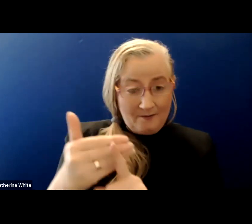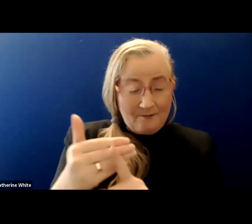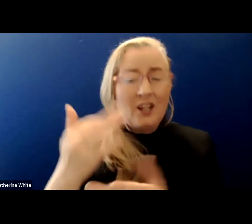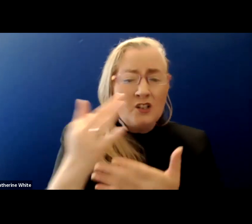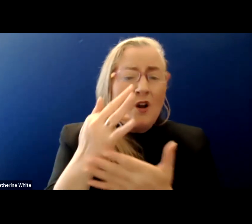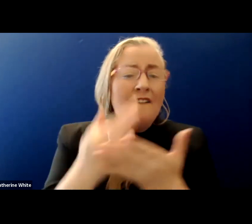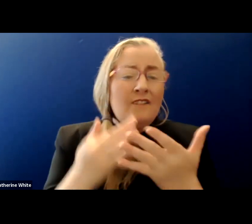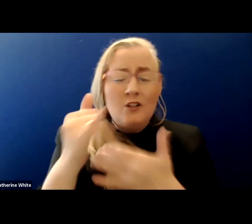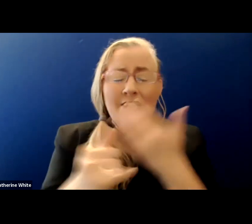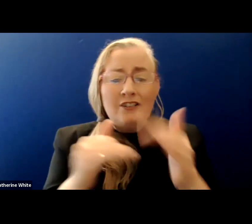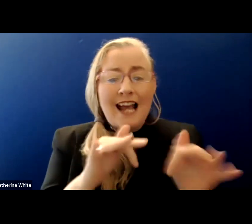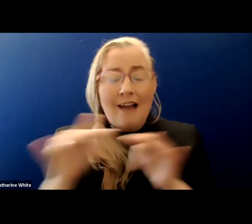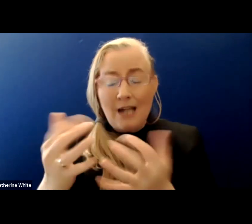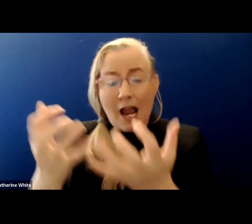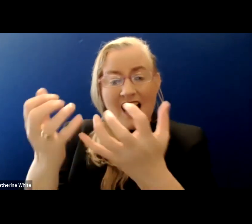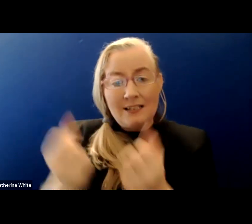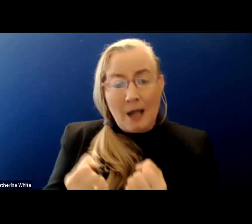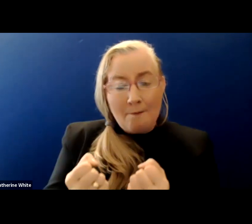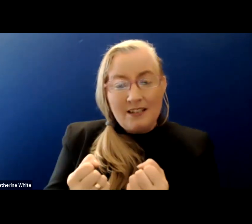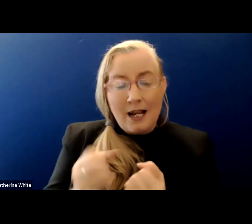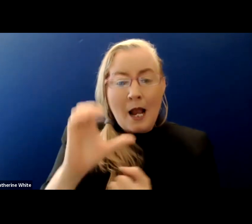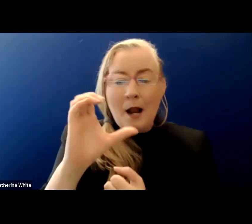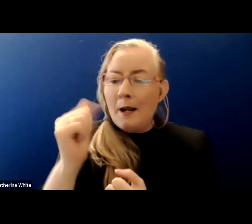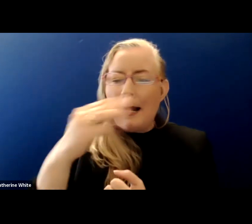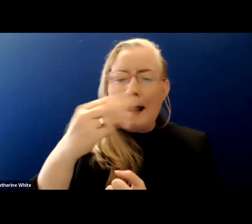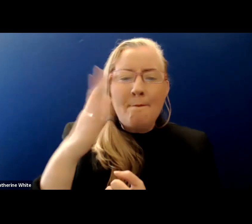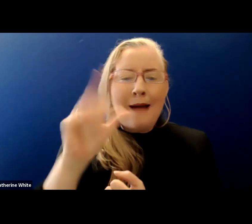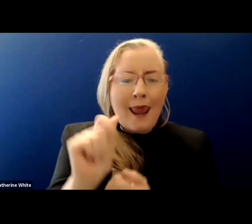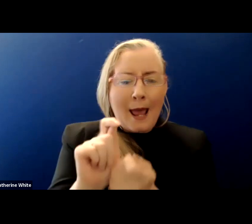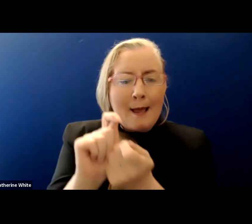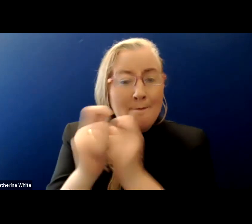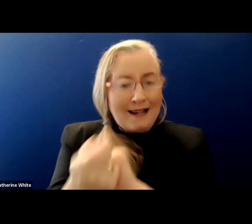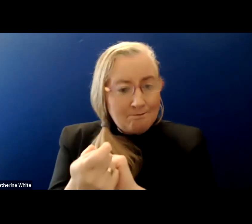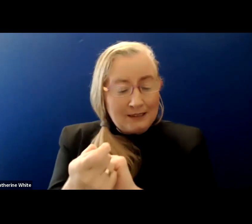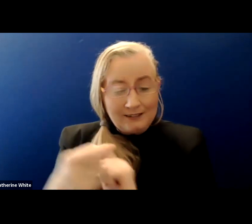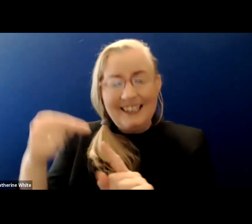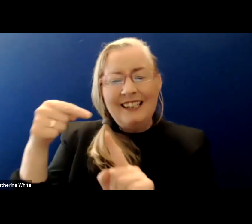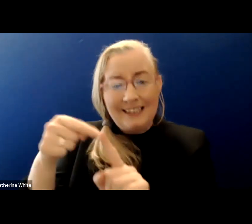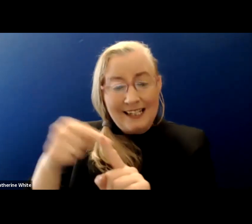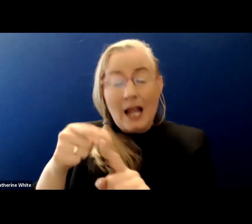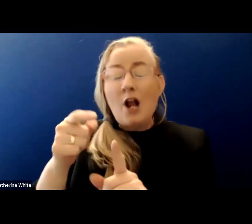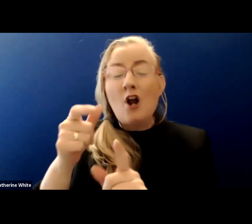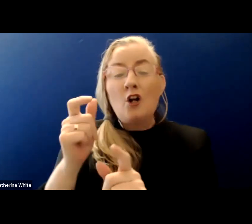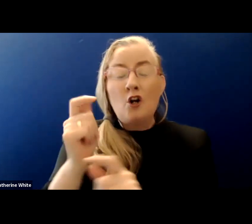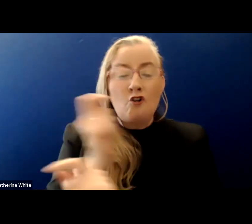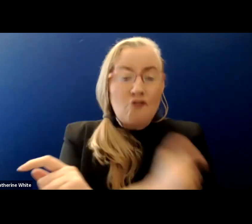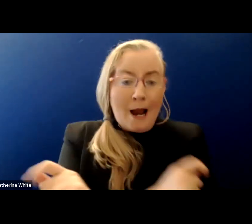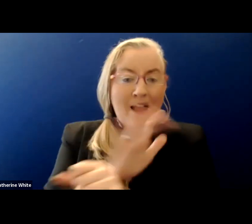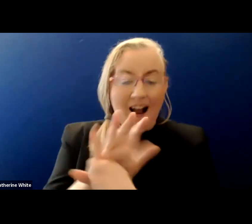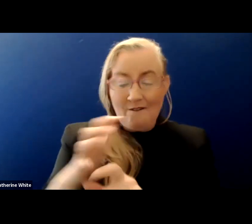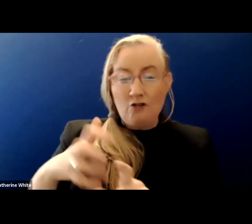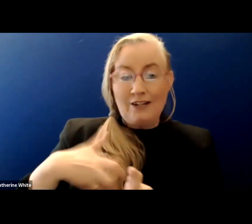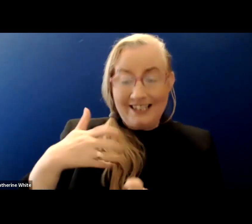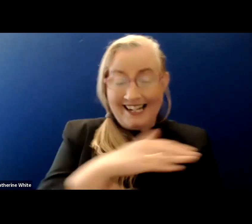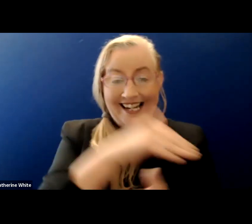years after the adoption of the Kampala Amendments, which inserted a definition of the crime of aggression into the Rome